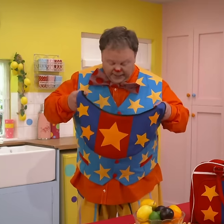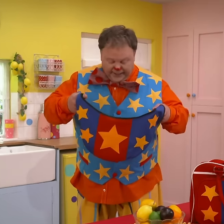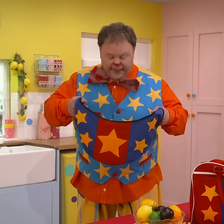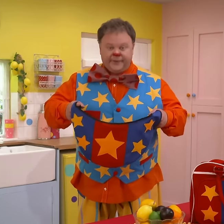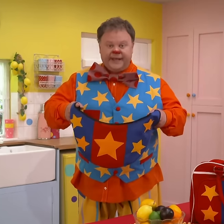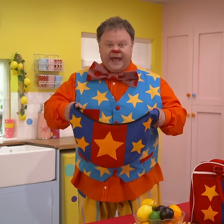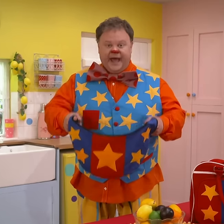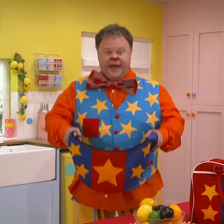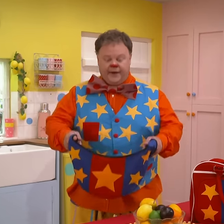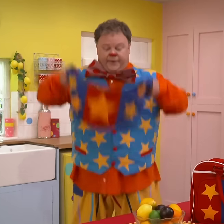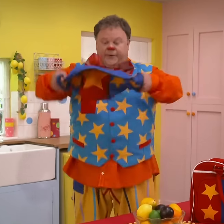Woohoo! Oh, no!